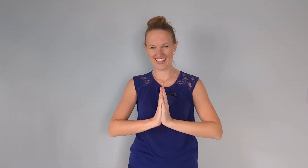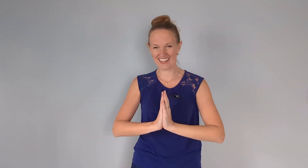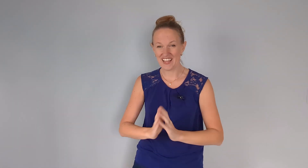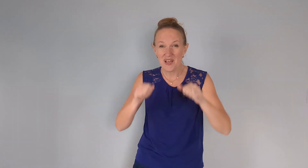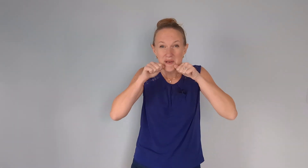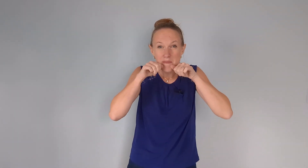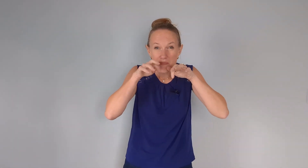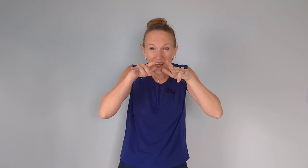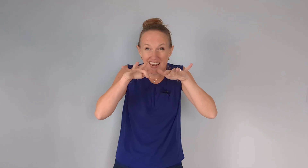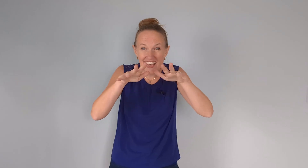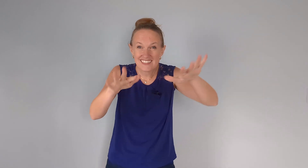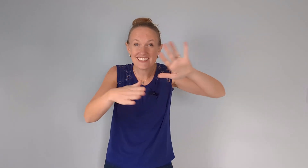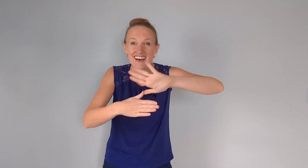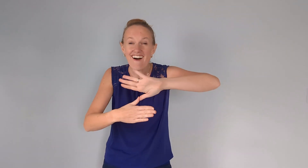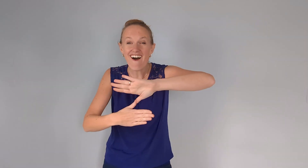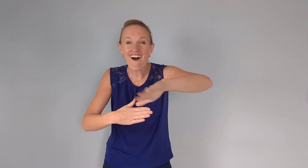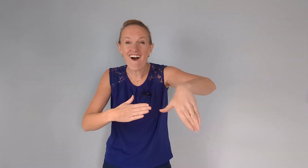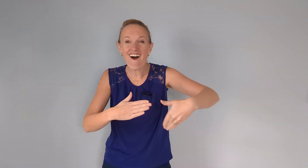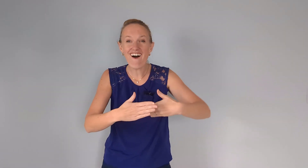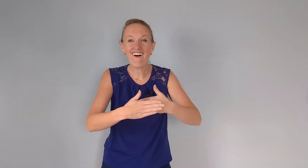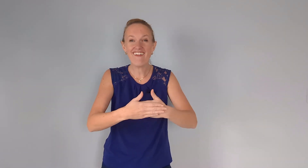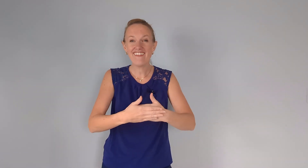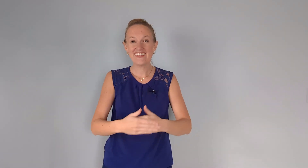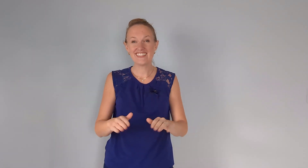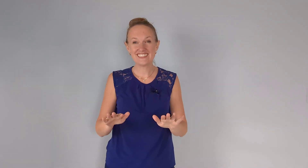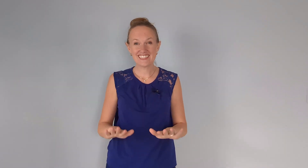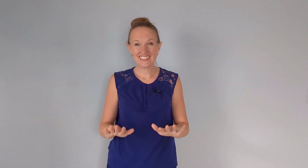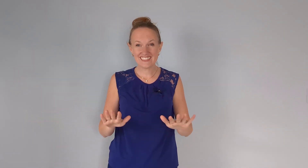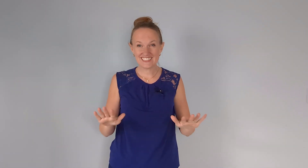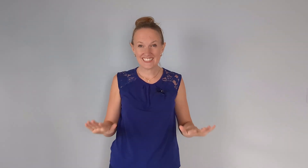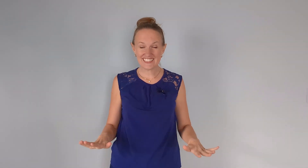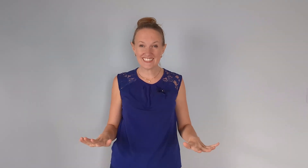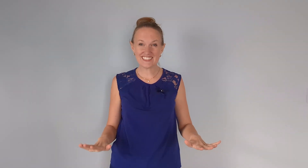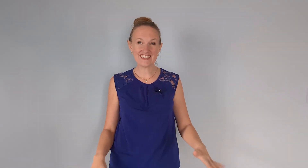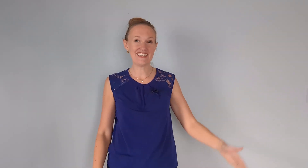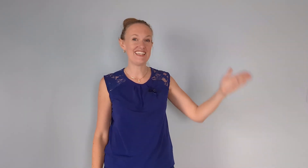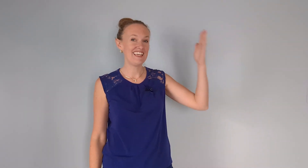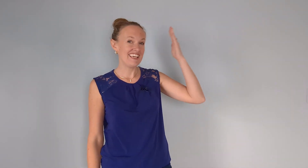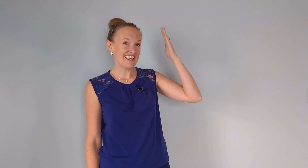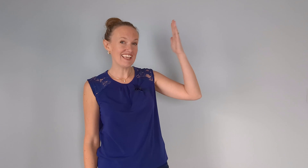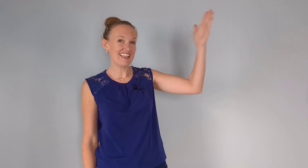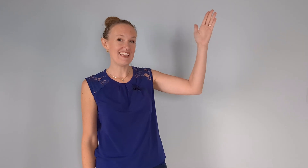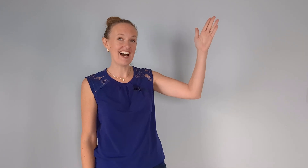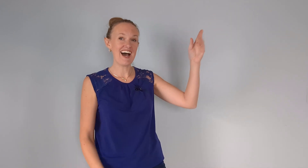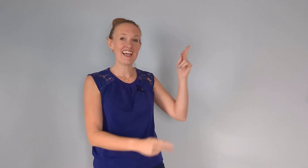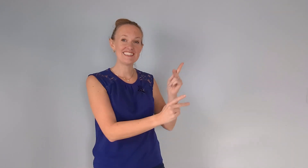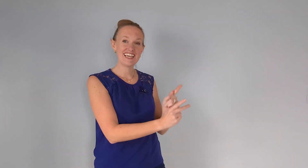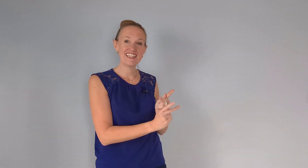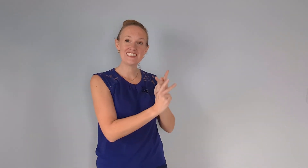again. Bless all the dear children in thy